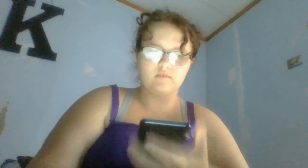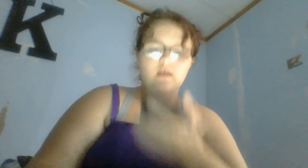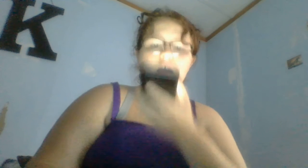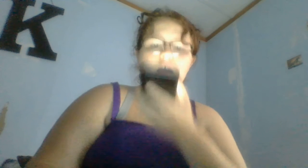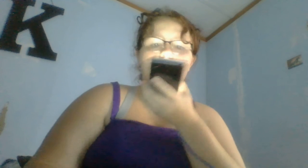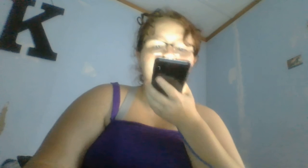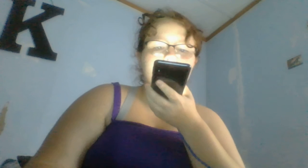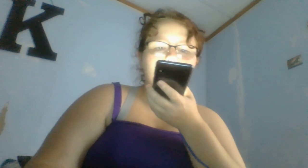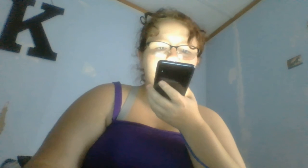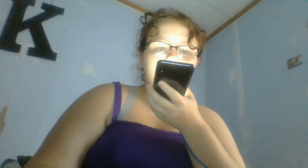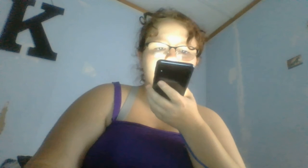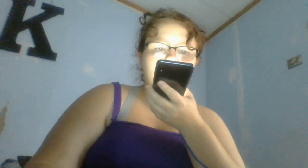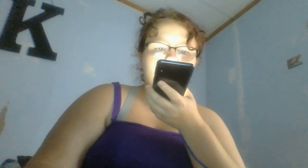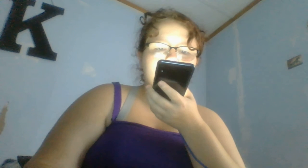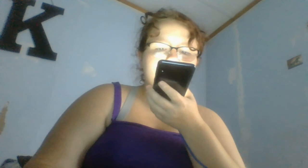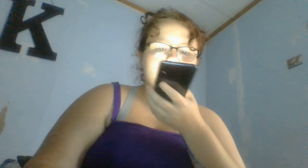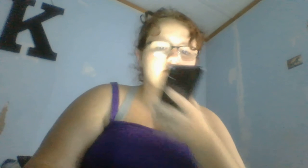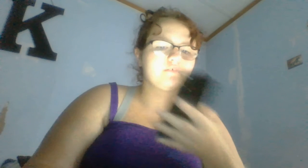how many weeks are in a year